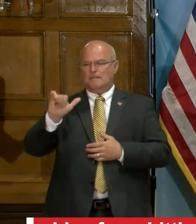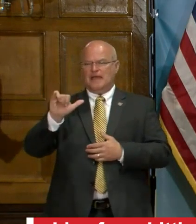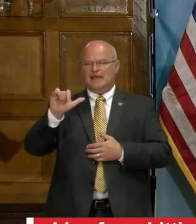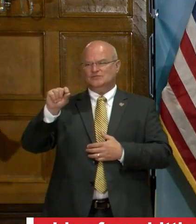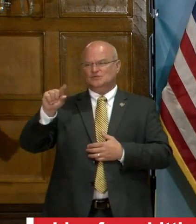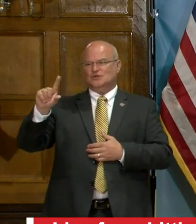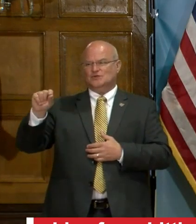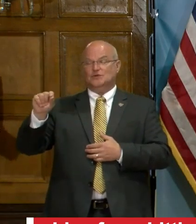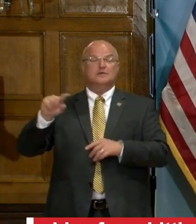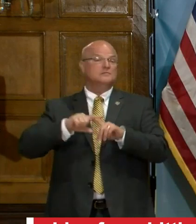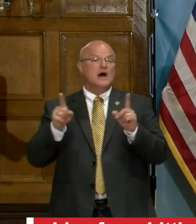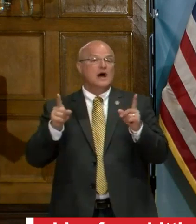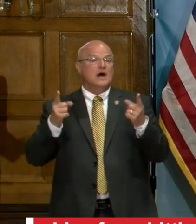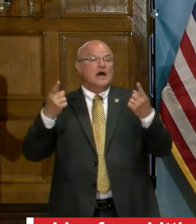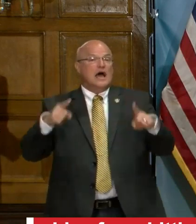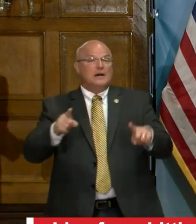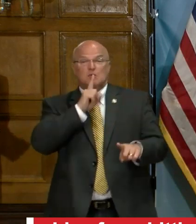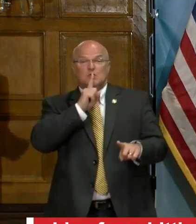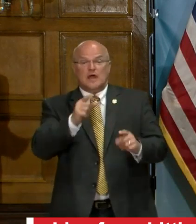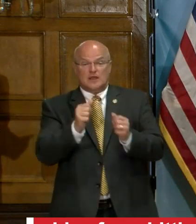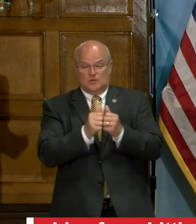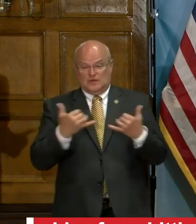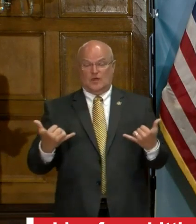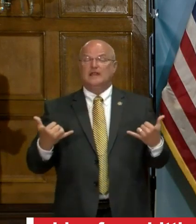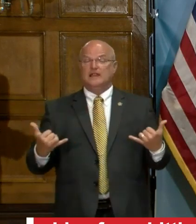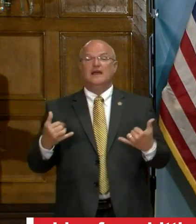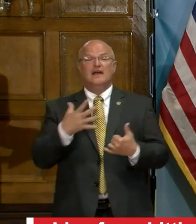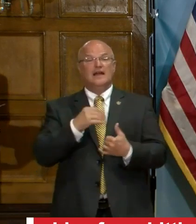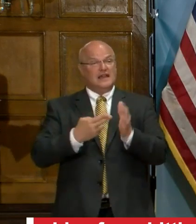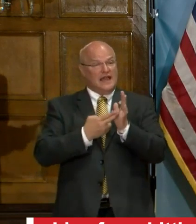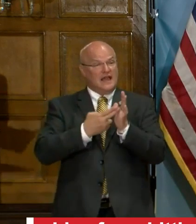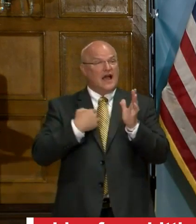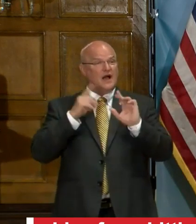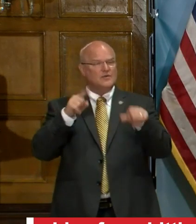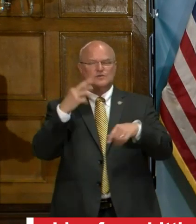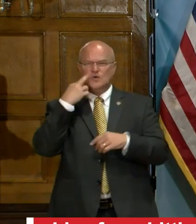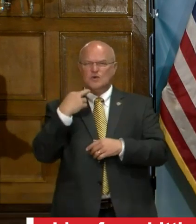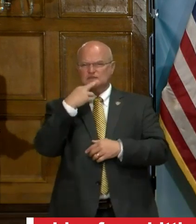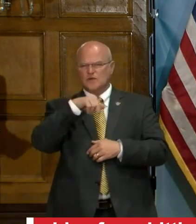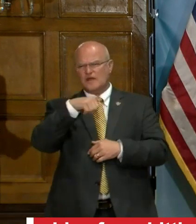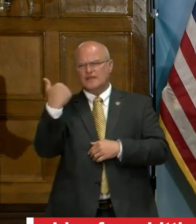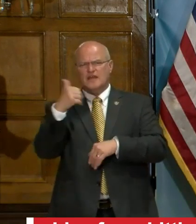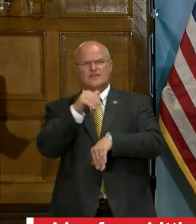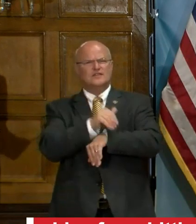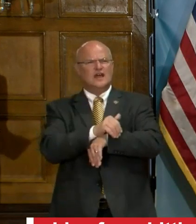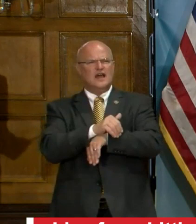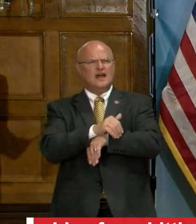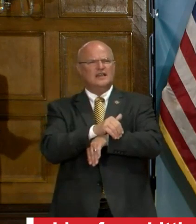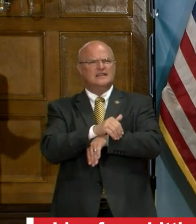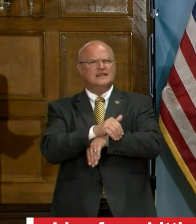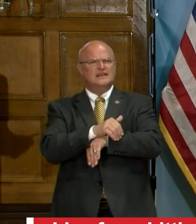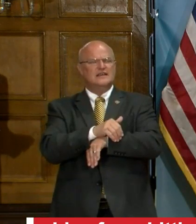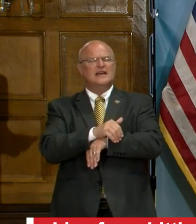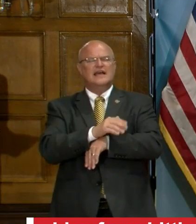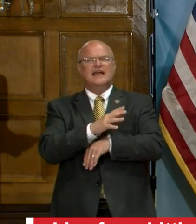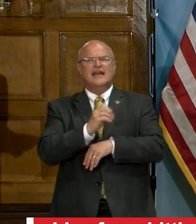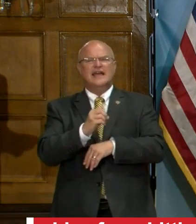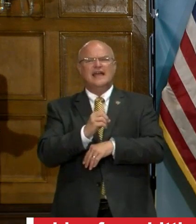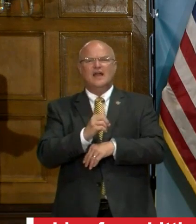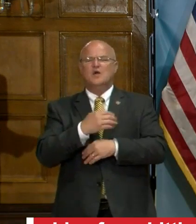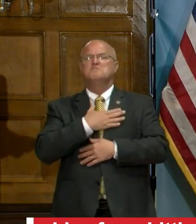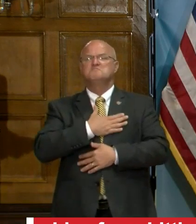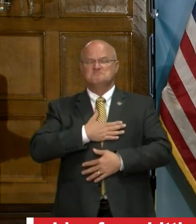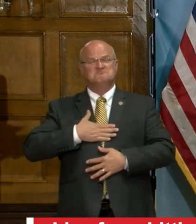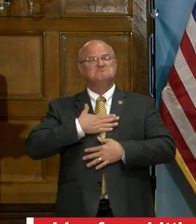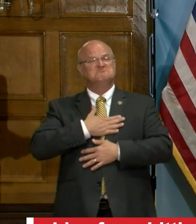2020, but it happens to be the reality we're with. And actually, I went to a restaurant the other night. I've been to a couple now, and it was a